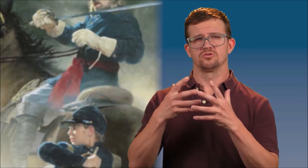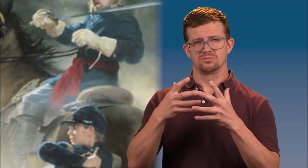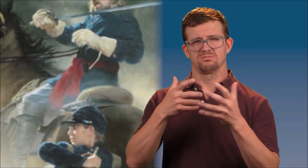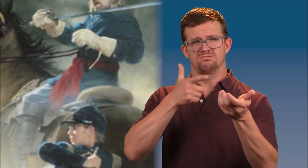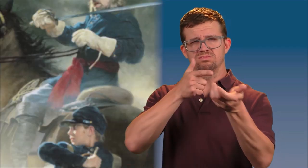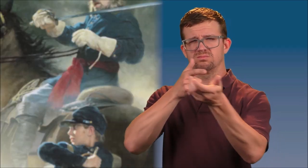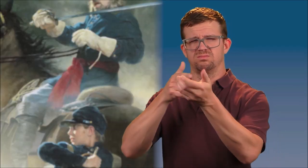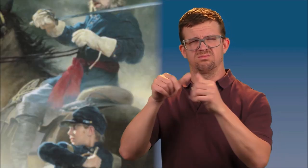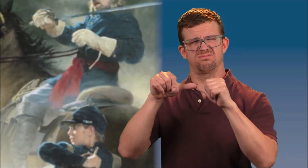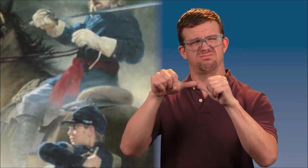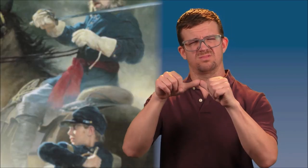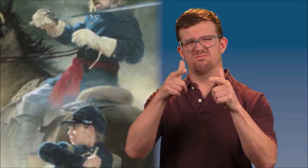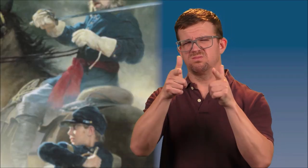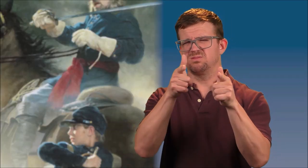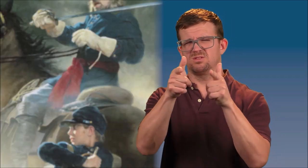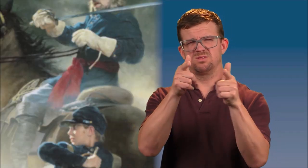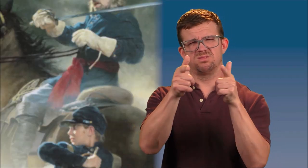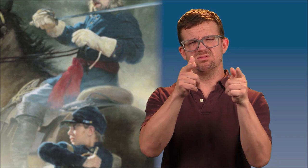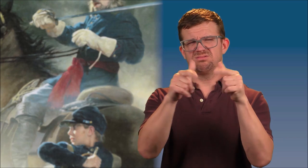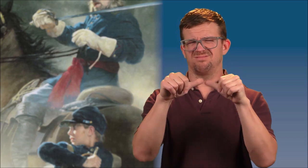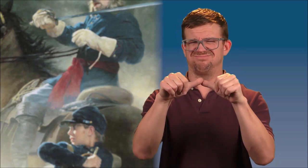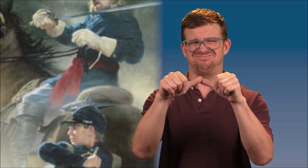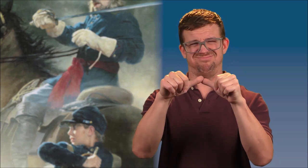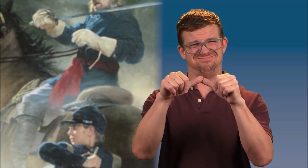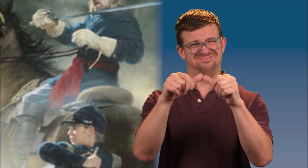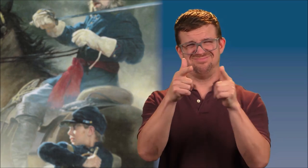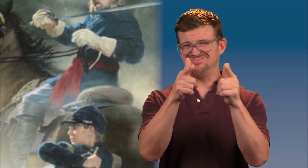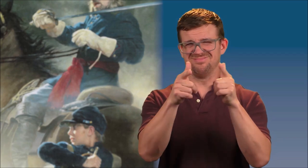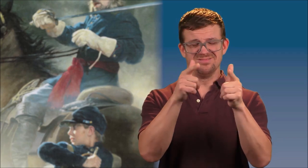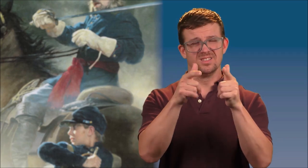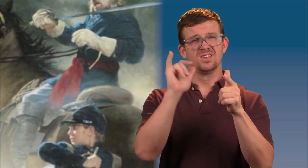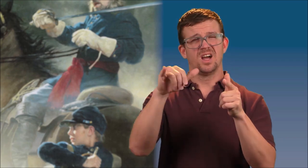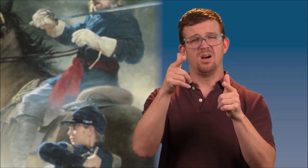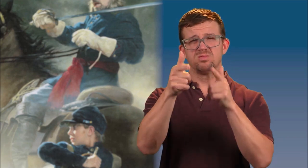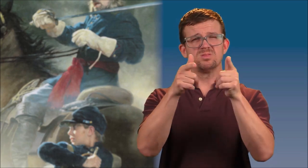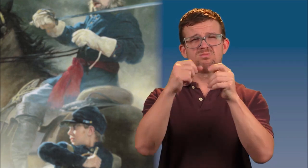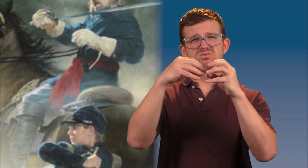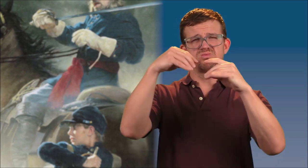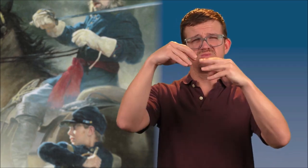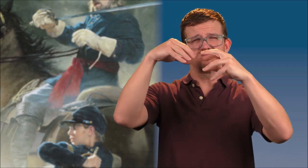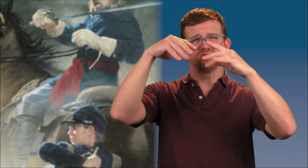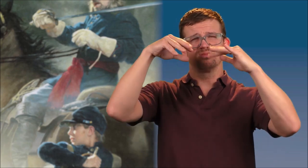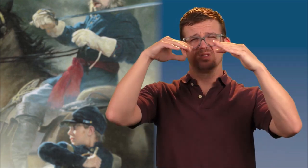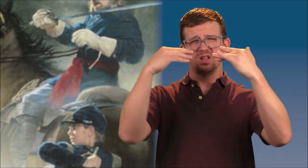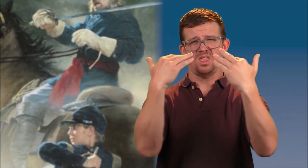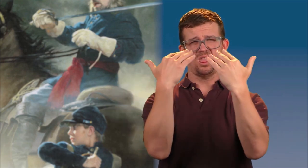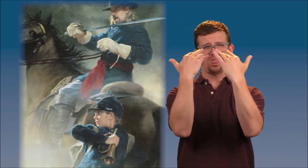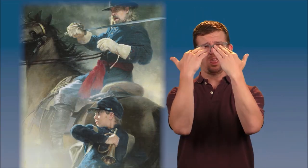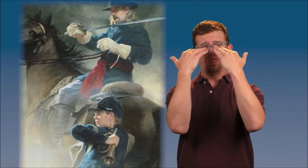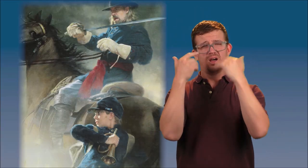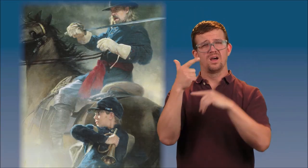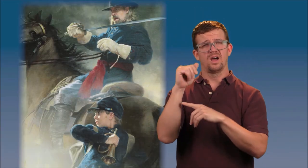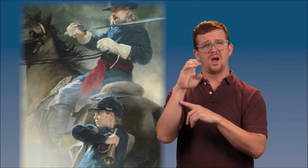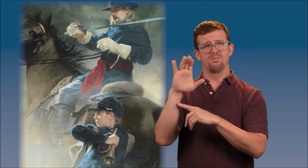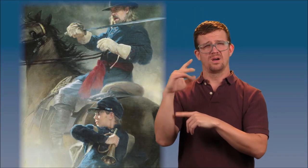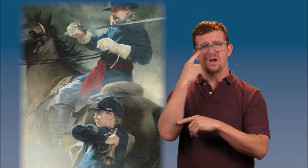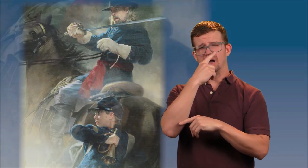The Union artillery gunners were relentless, firing volley after volley. Gunpowder